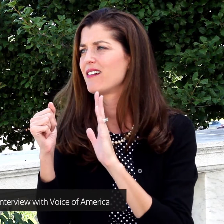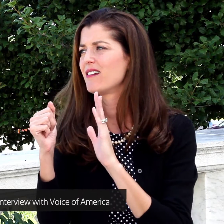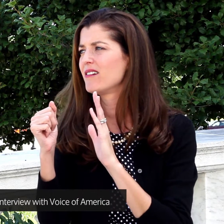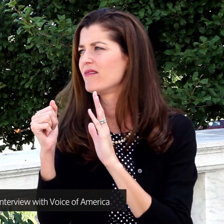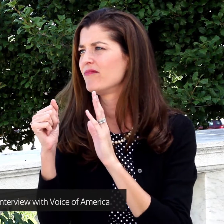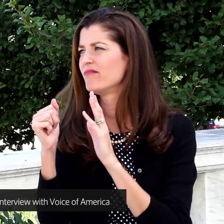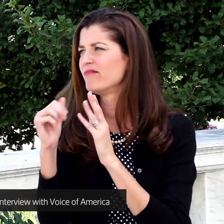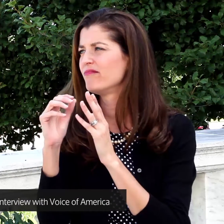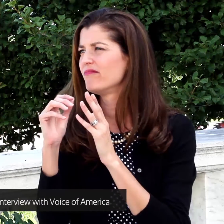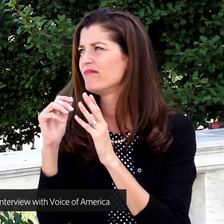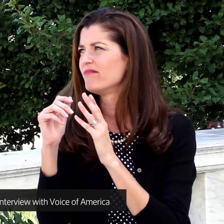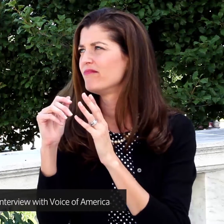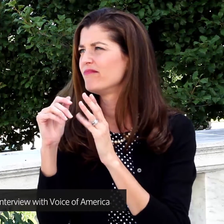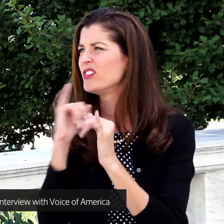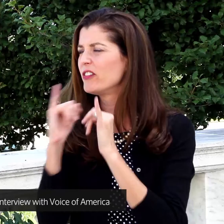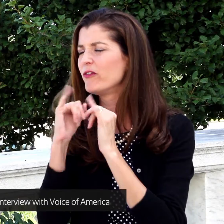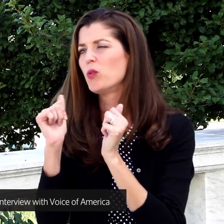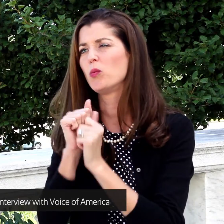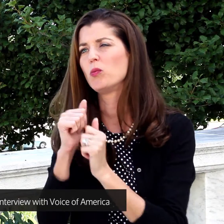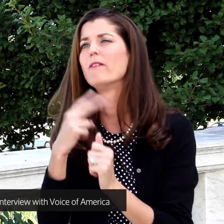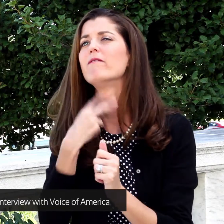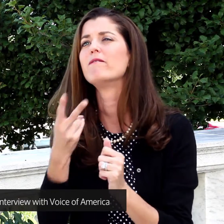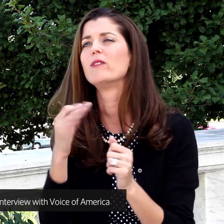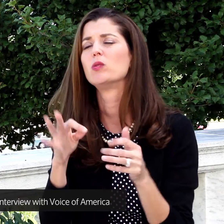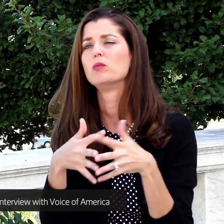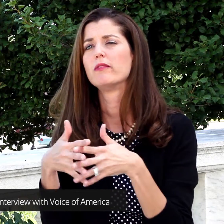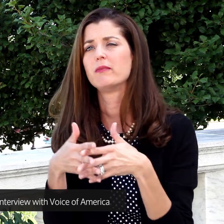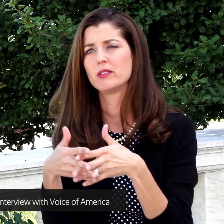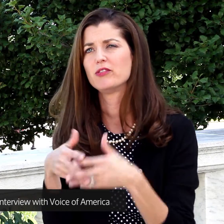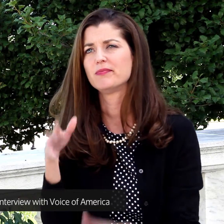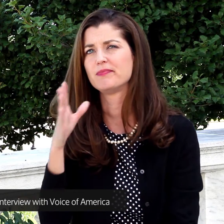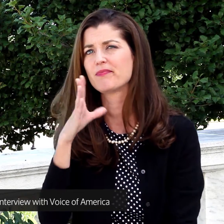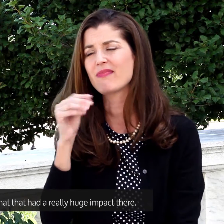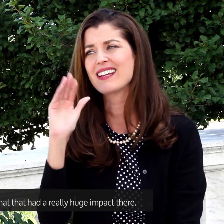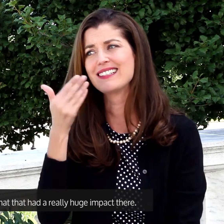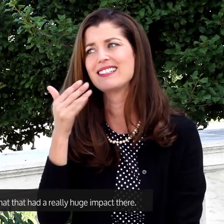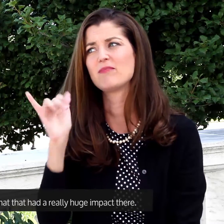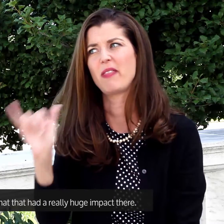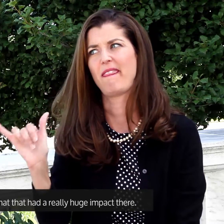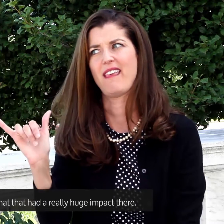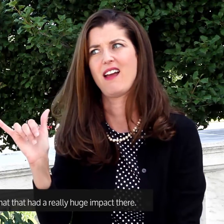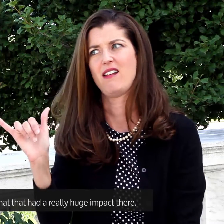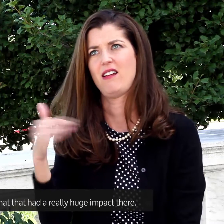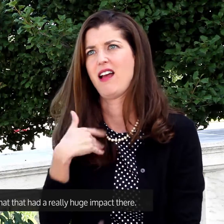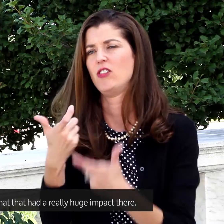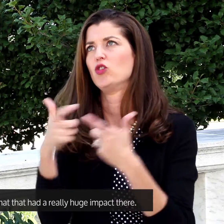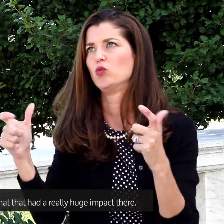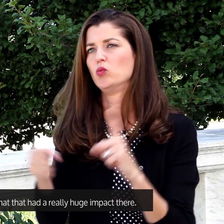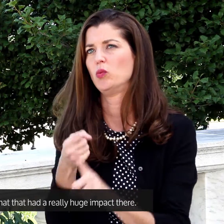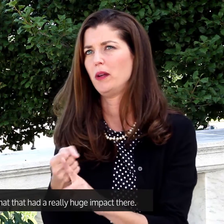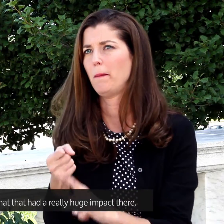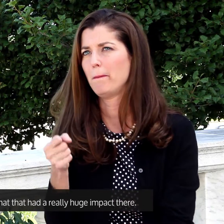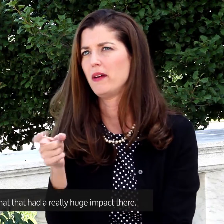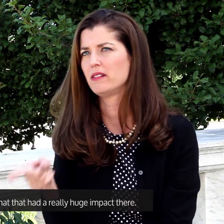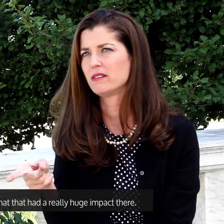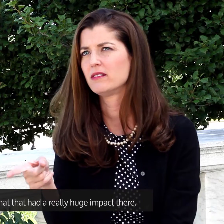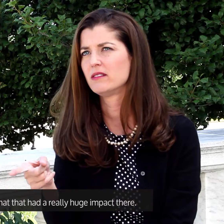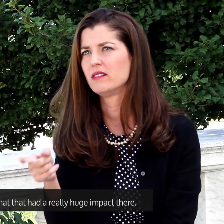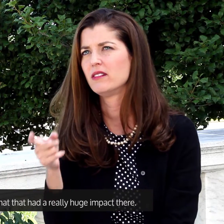with Voice of America, and it seemed that that had a really huge impact there.